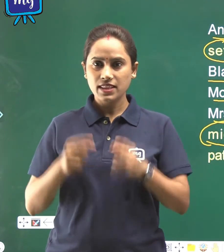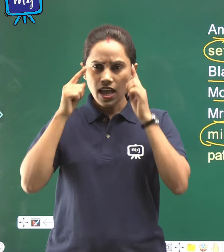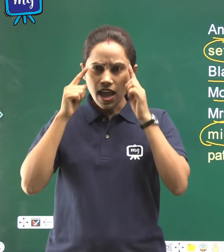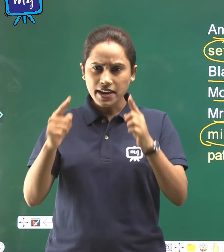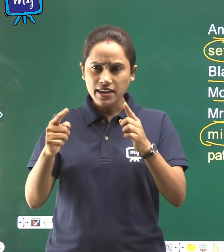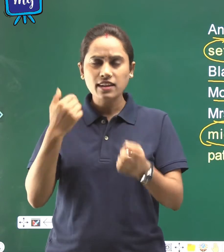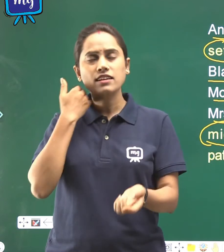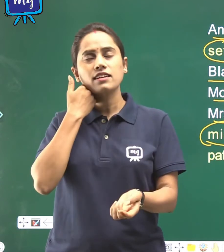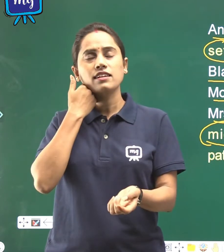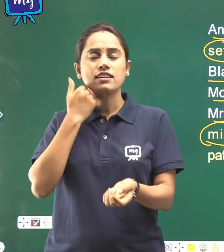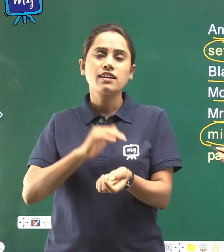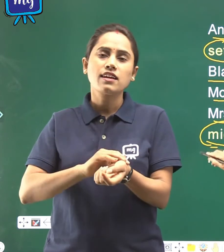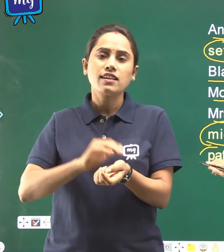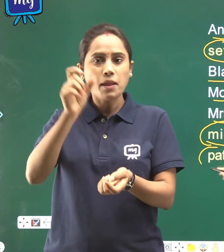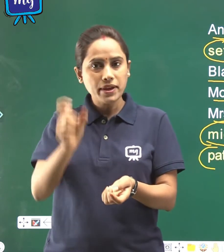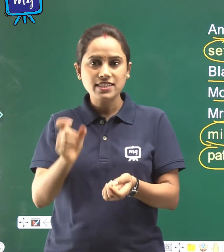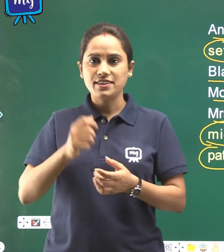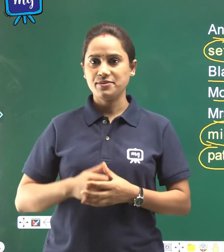attending the patient.